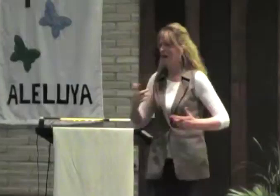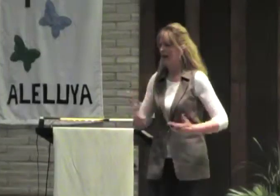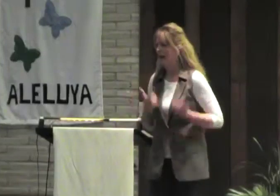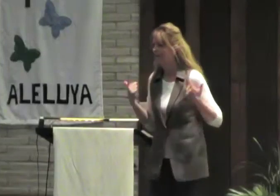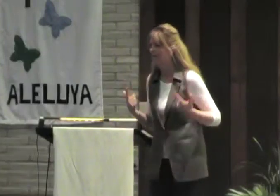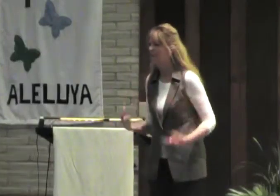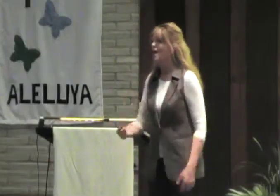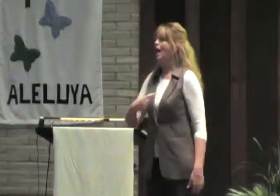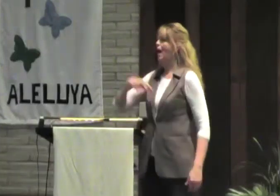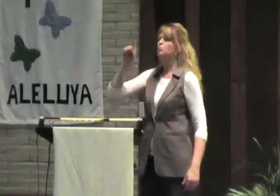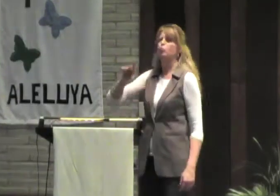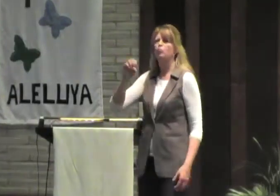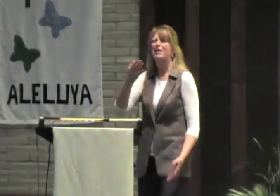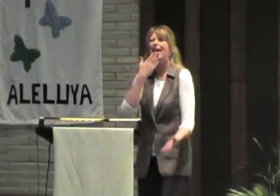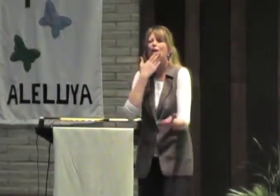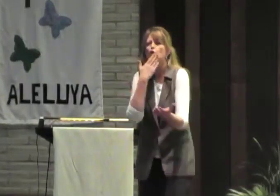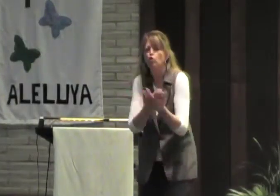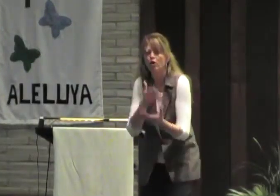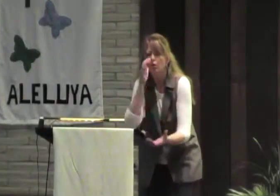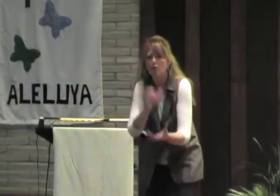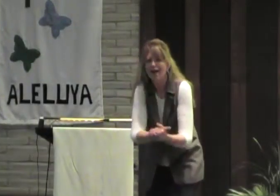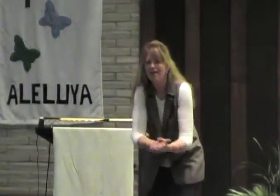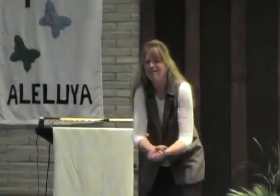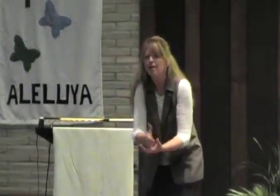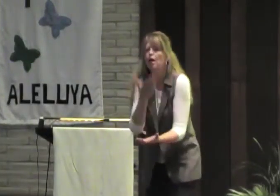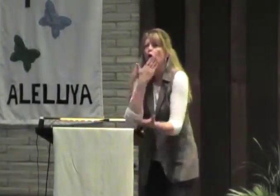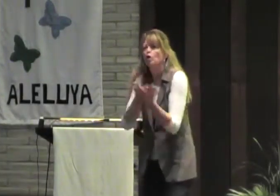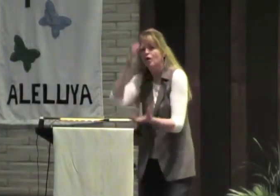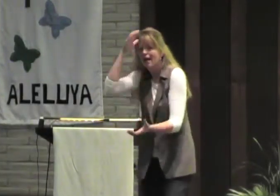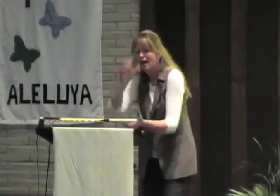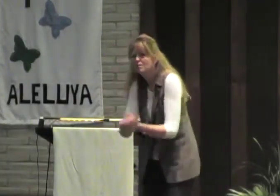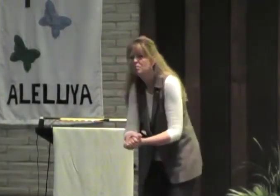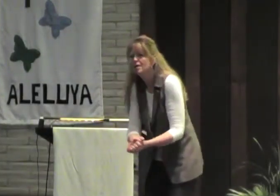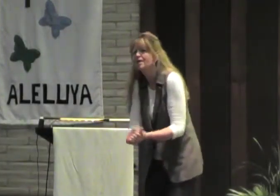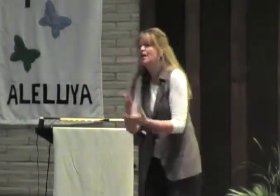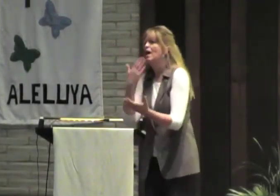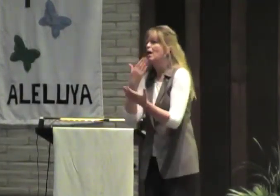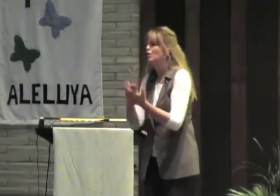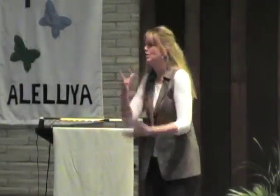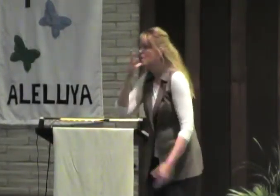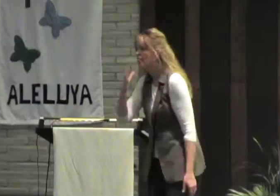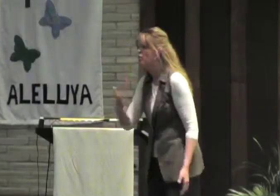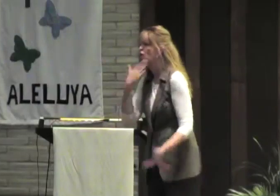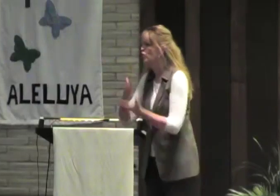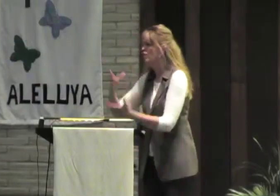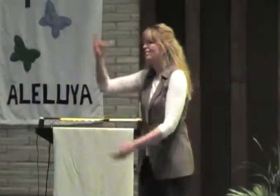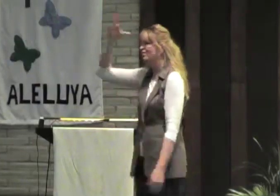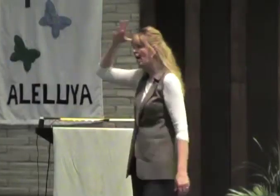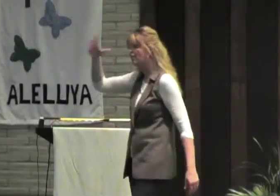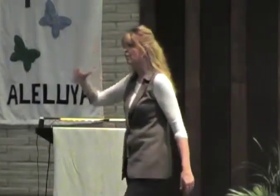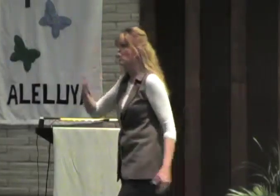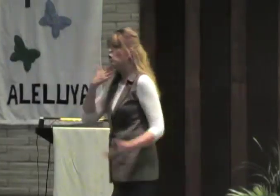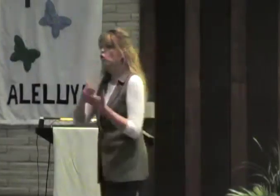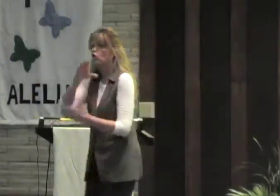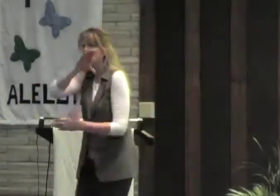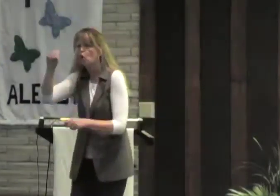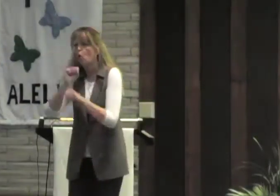supposed to enjoy my life. I'm supposed to be a good wife or a good husband or a good mother, a good father, a